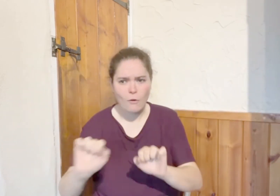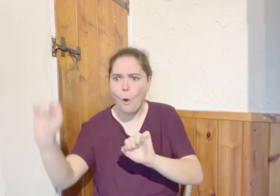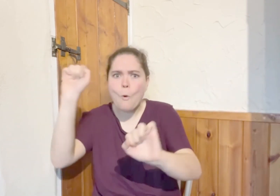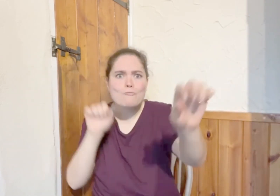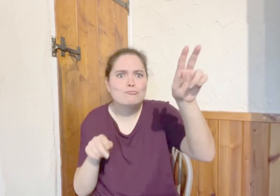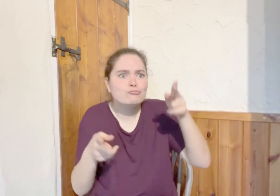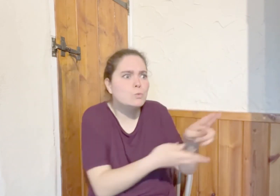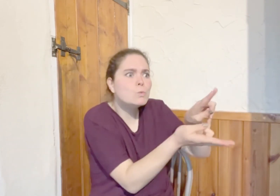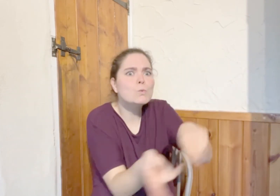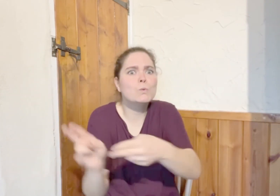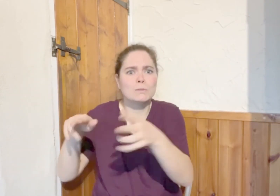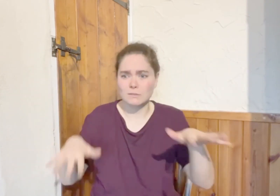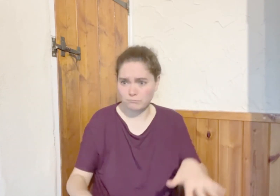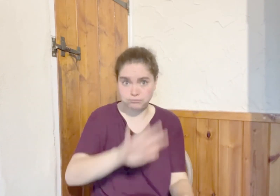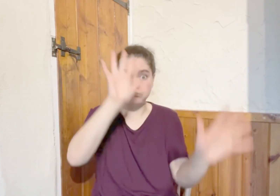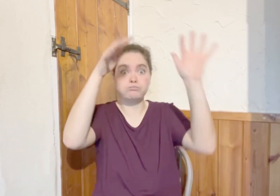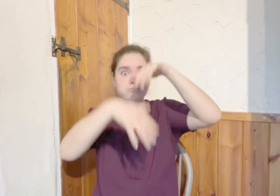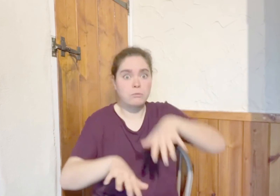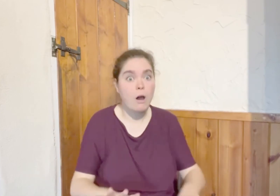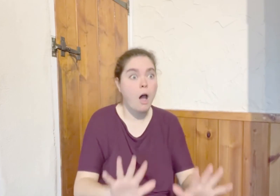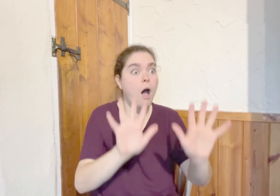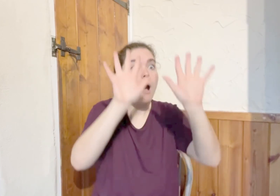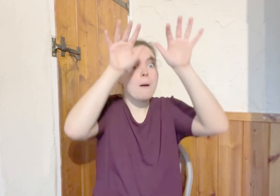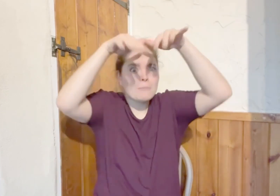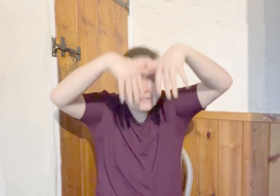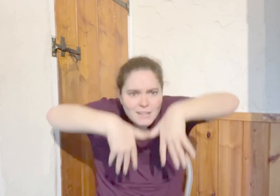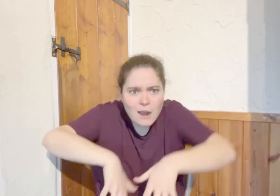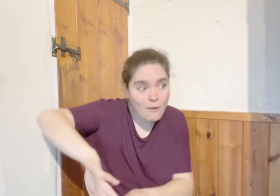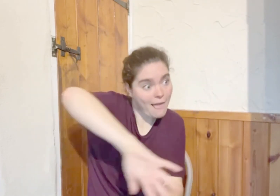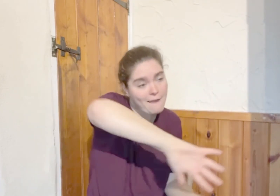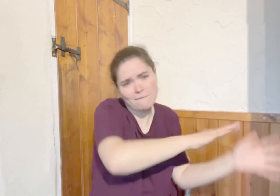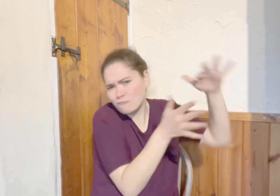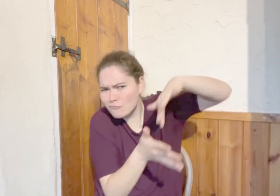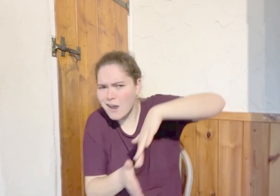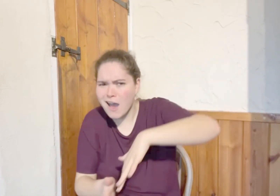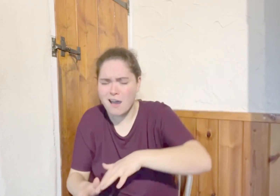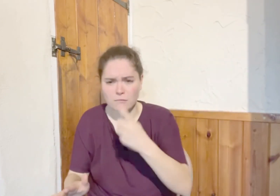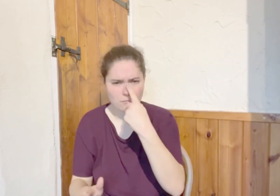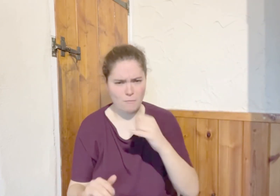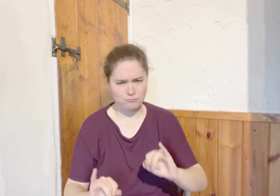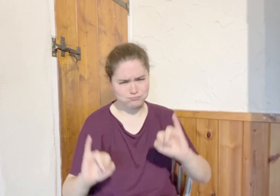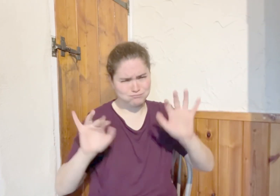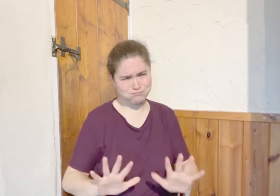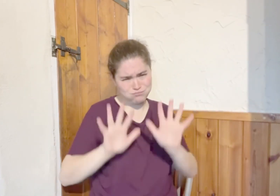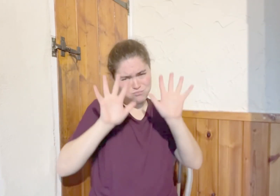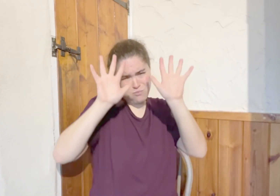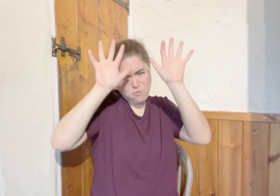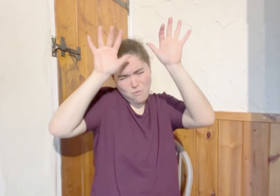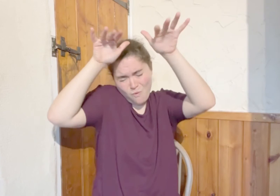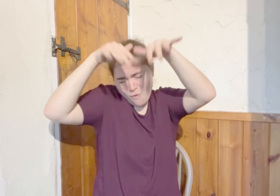into an ocean, which has its own route. They could go up and down, left and right. It could lead